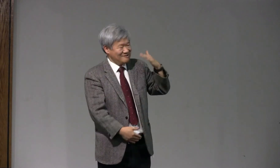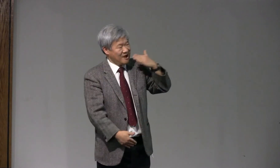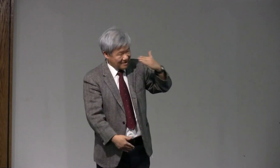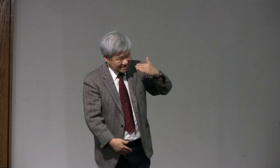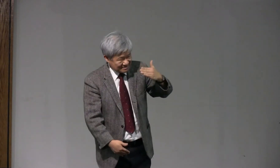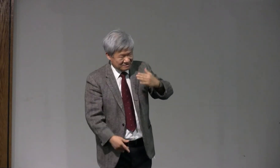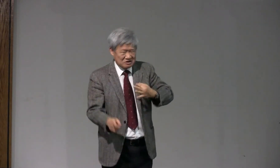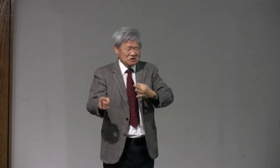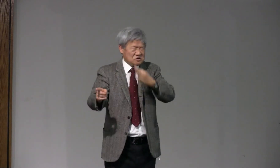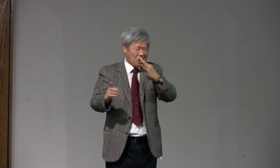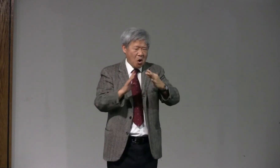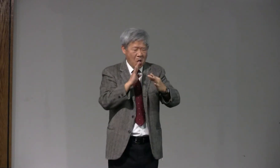Go visit with them for a while.